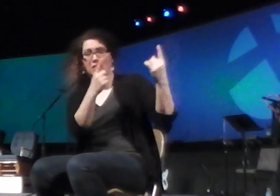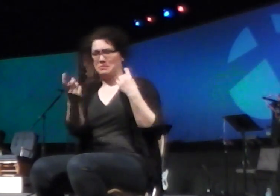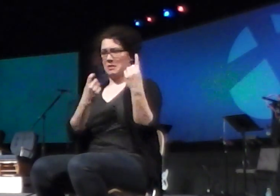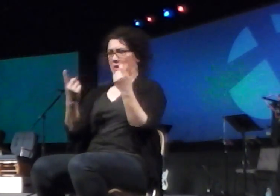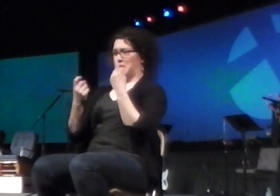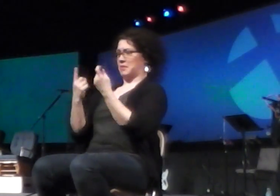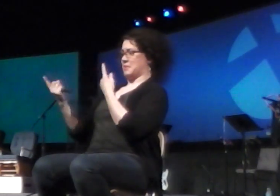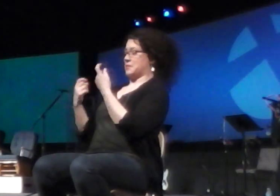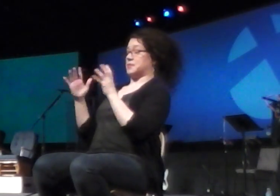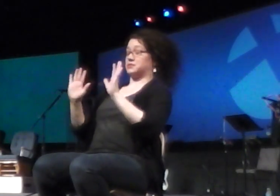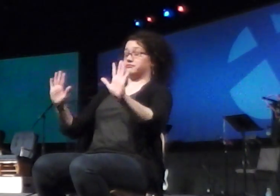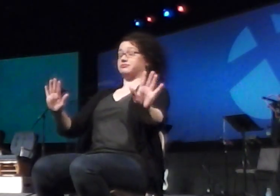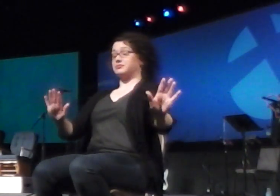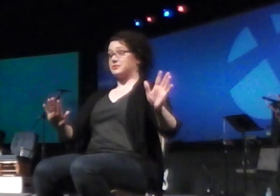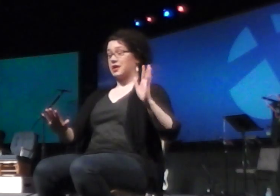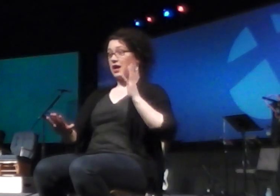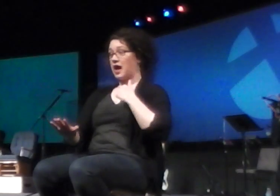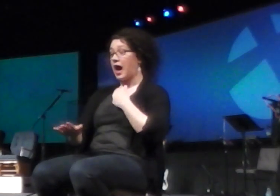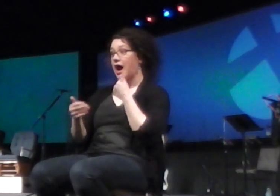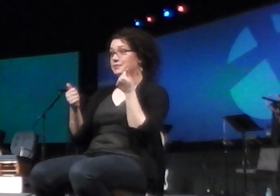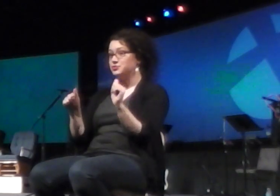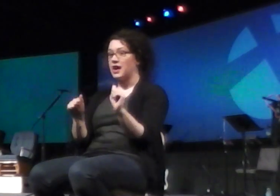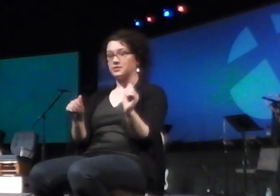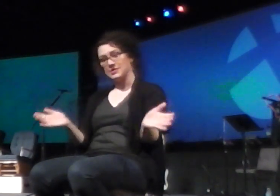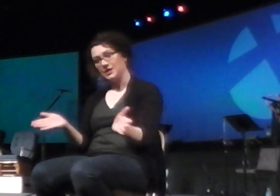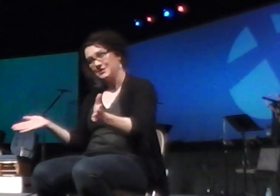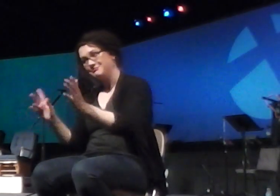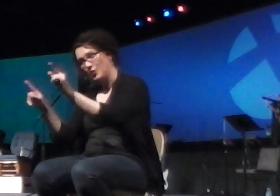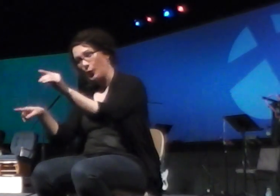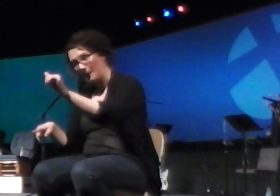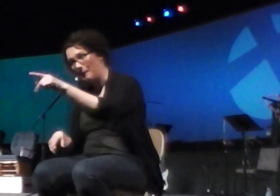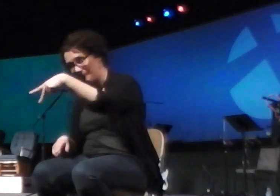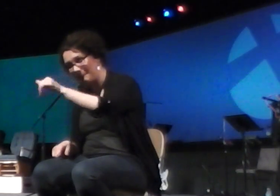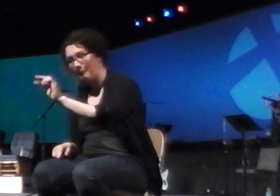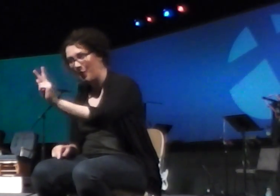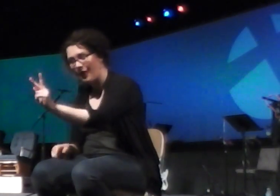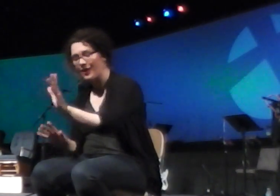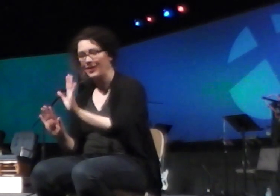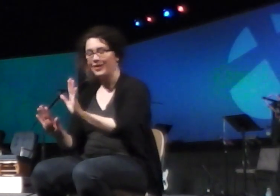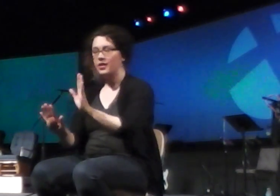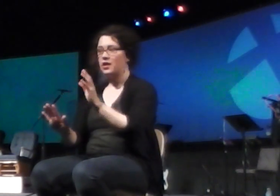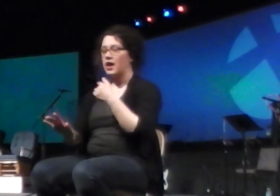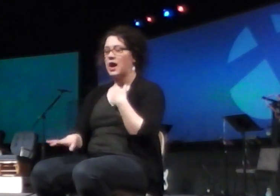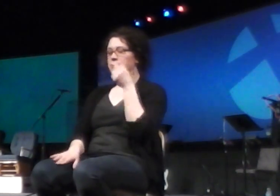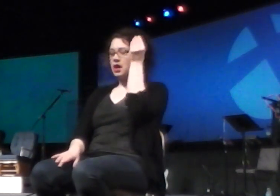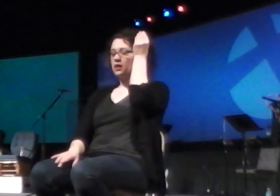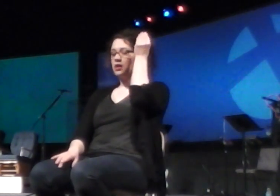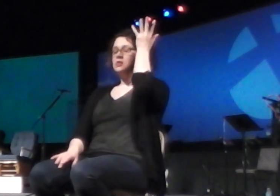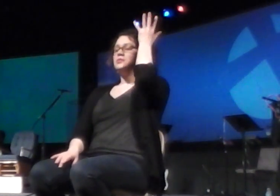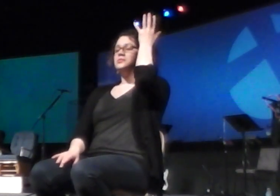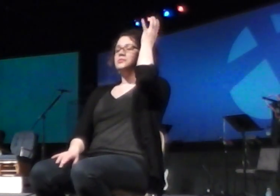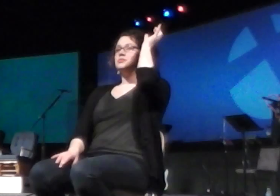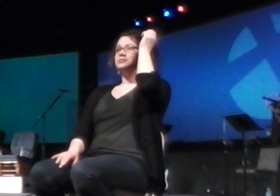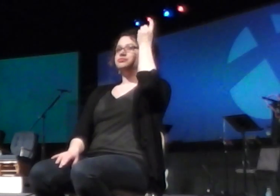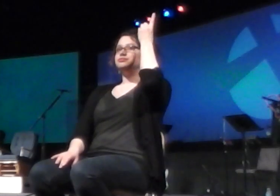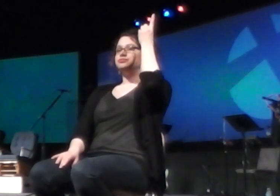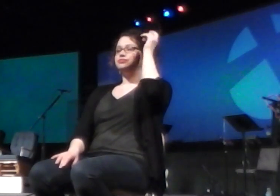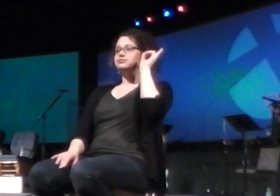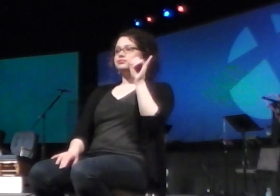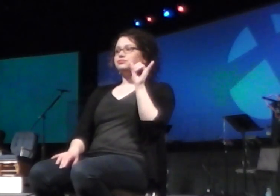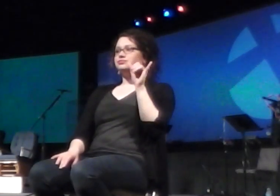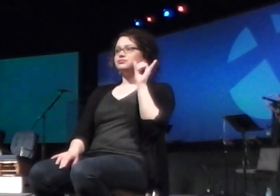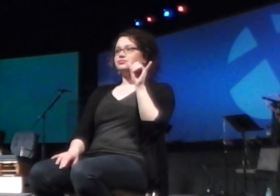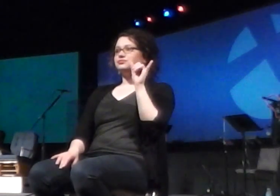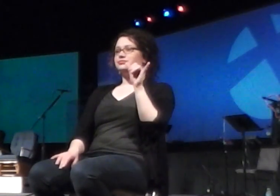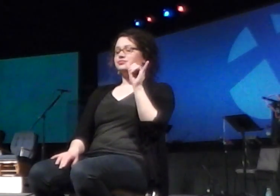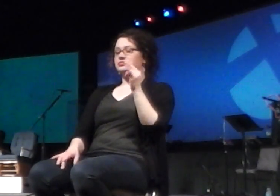questions. And I remember I'm sitting there, I'm trying to get to the park, so they're asking these questions, and I had this kind of light bulb moment for some reason as they're sitting there asking